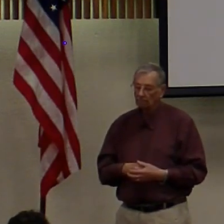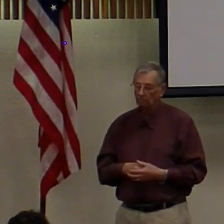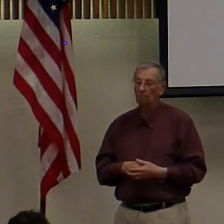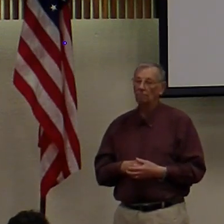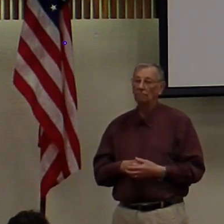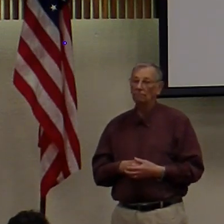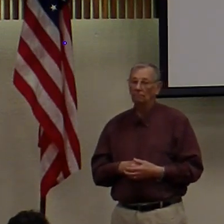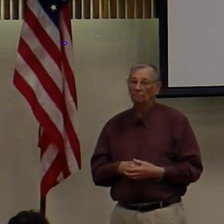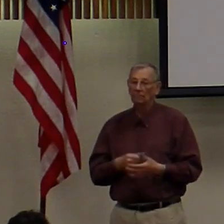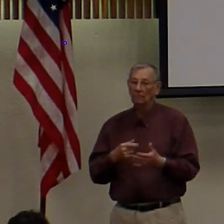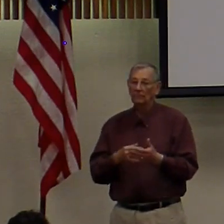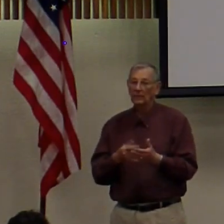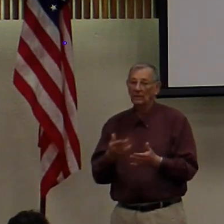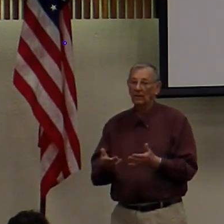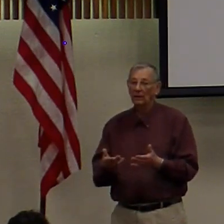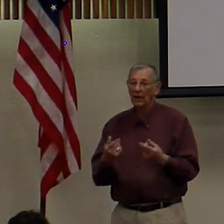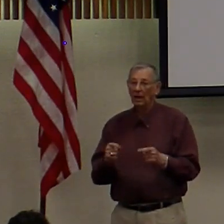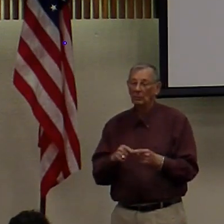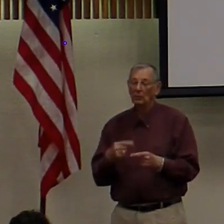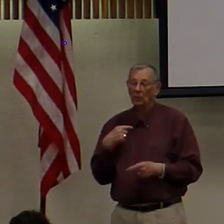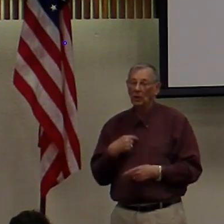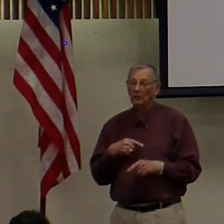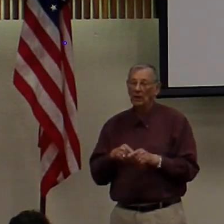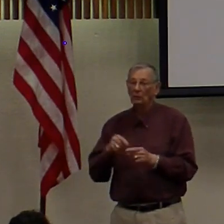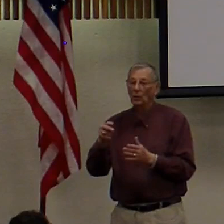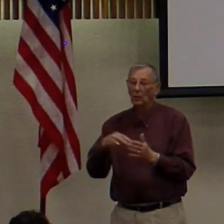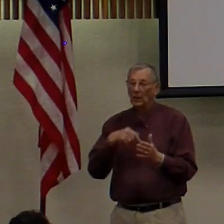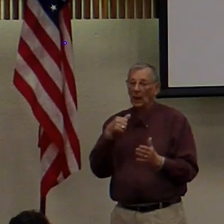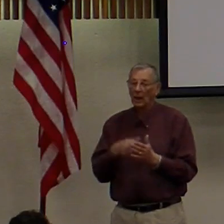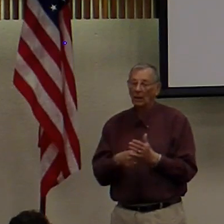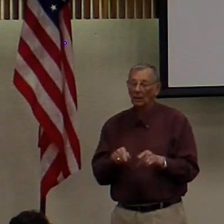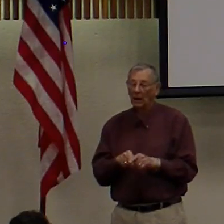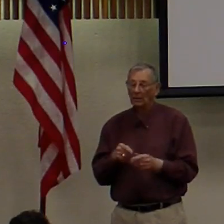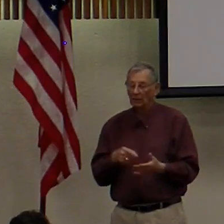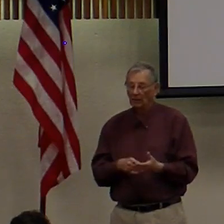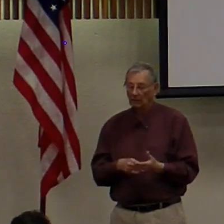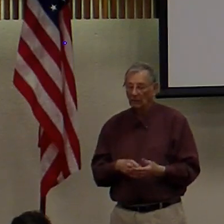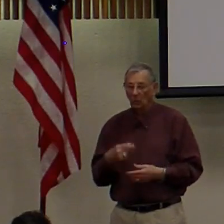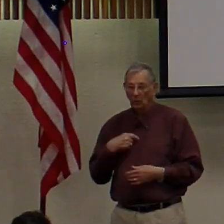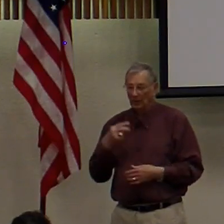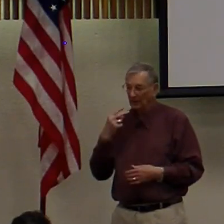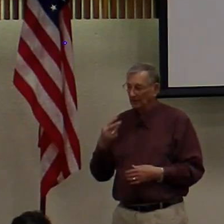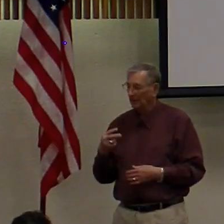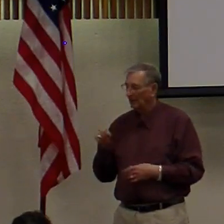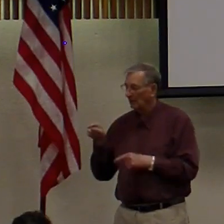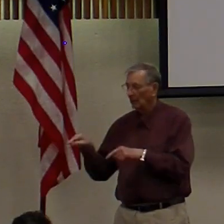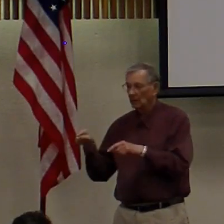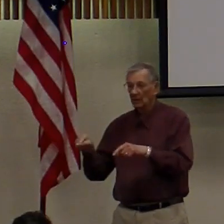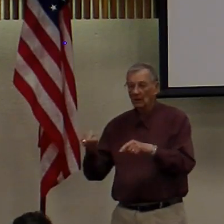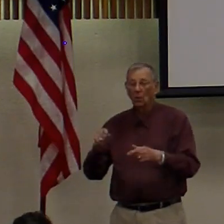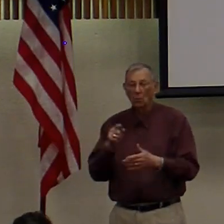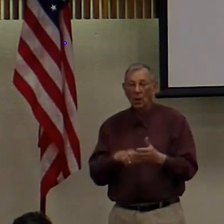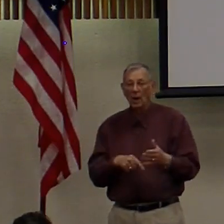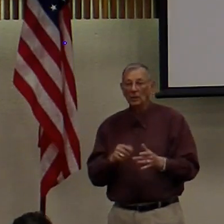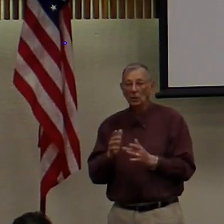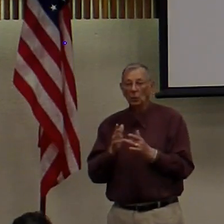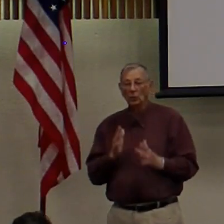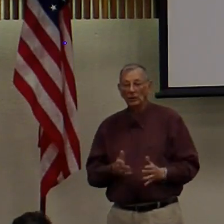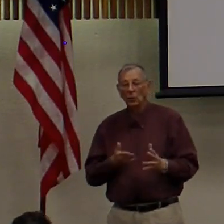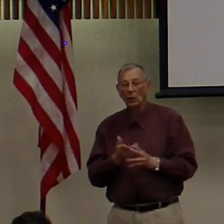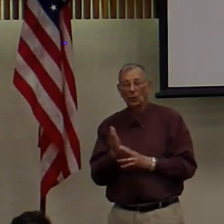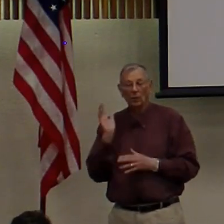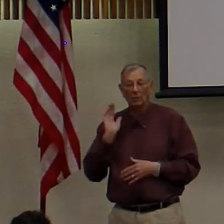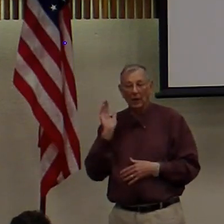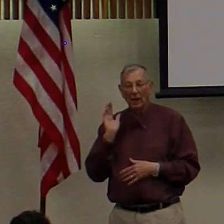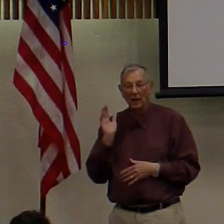This is the thing that comes around on us as we read a letter like this. We see what they went through.